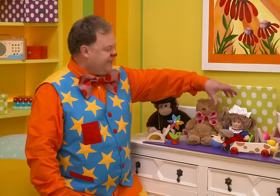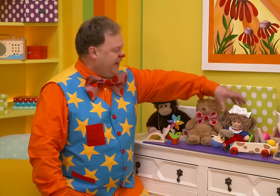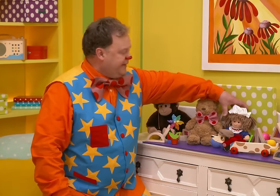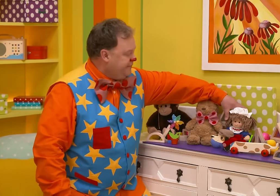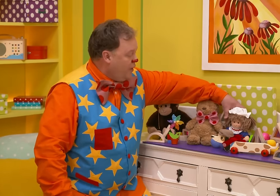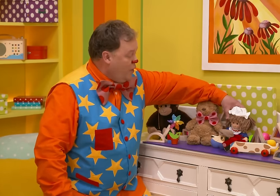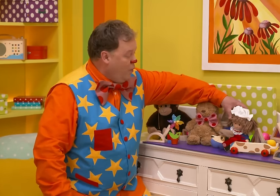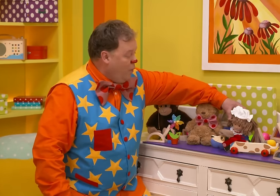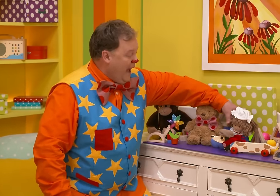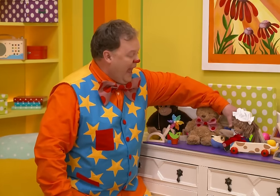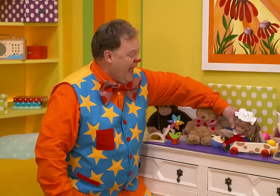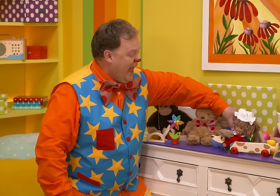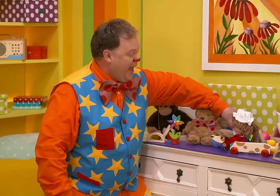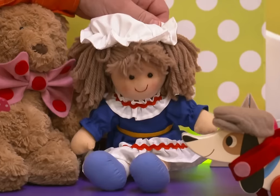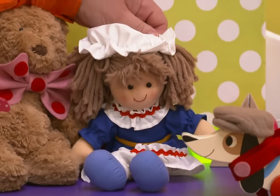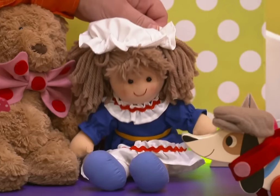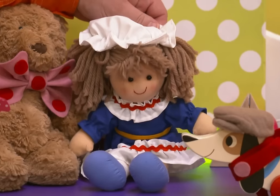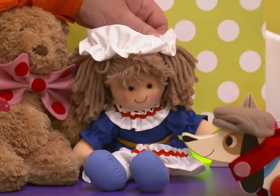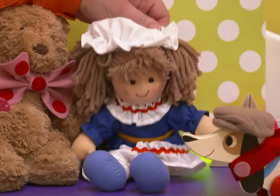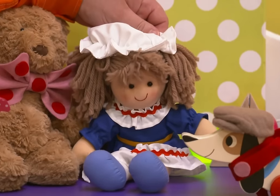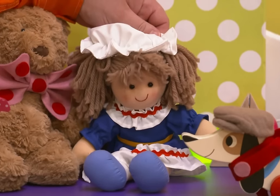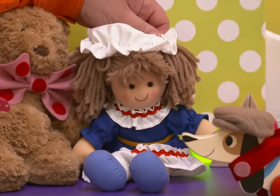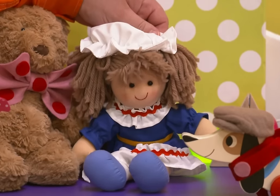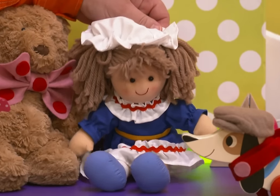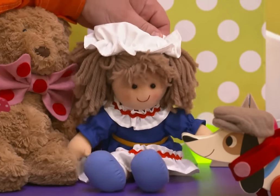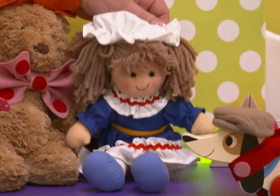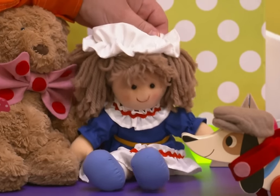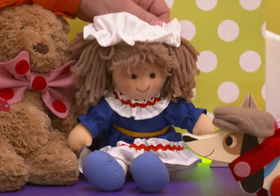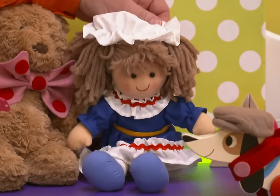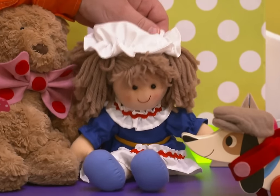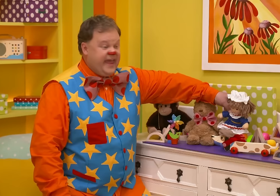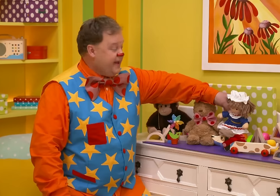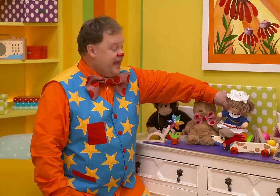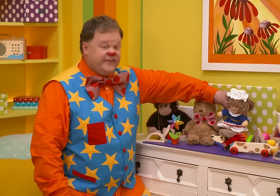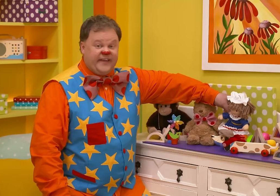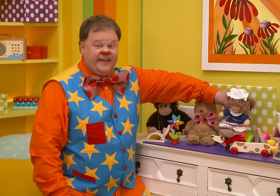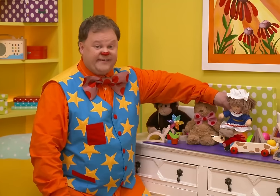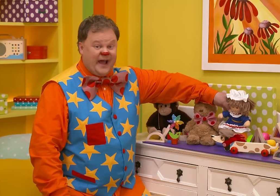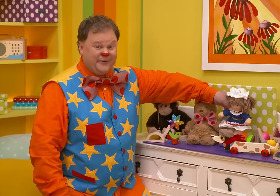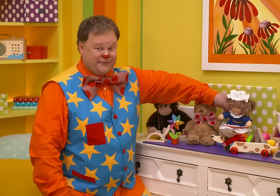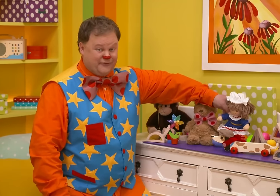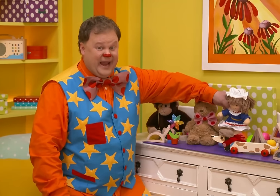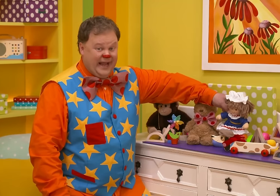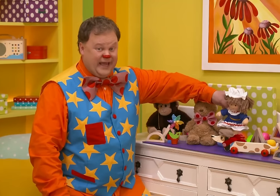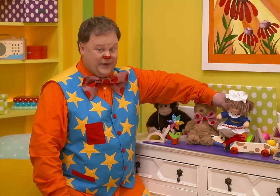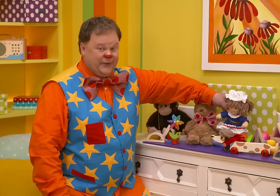turn. Wow! The frog princess, eh? She sounds really